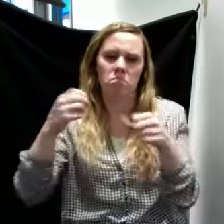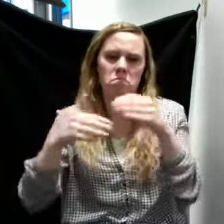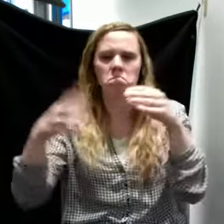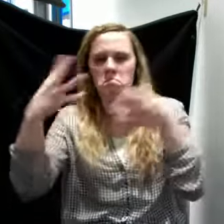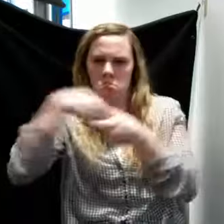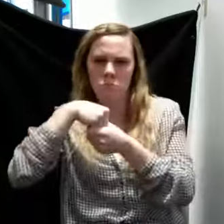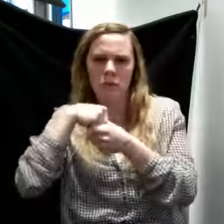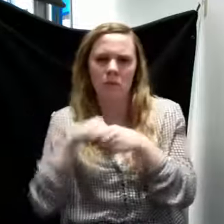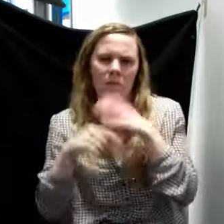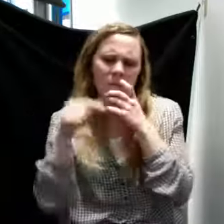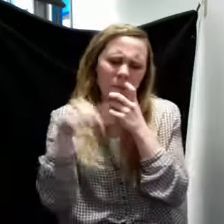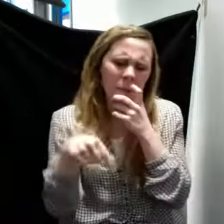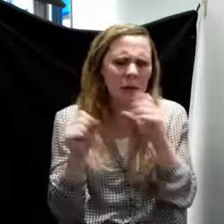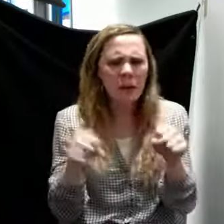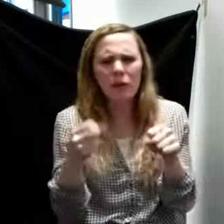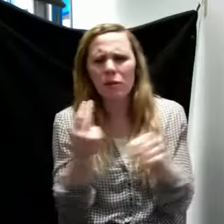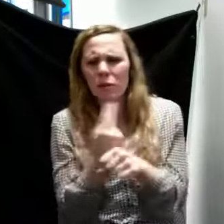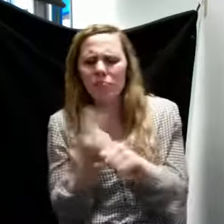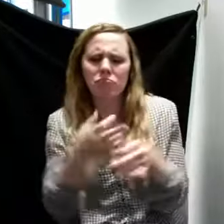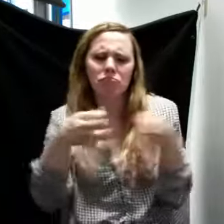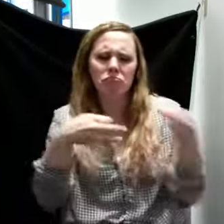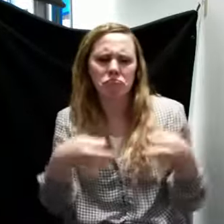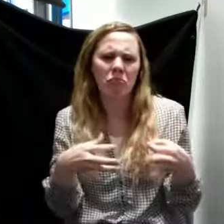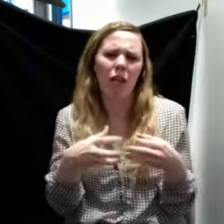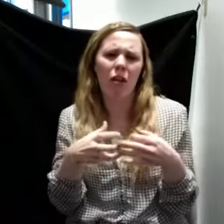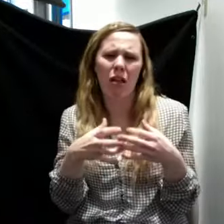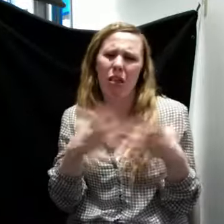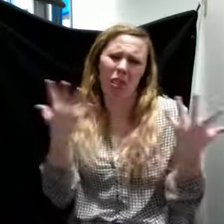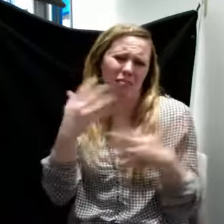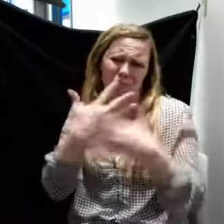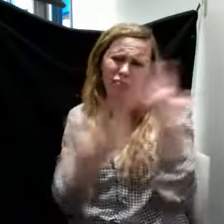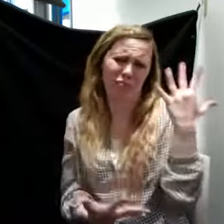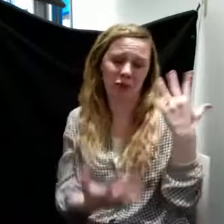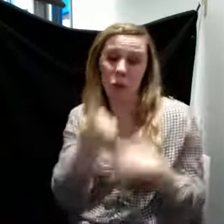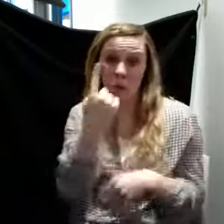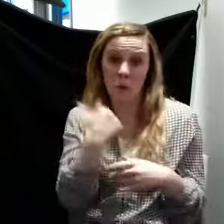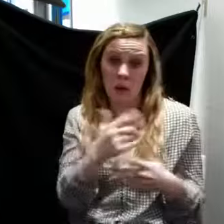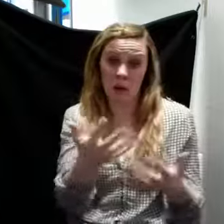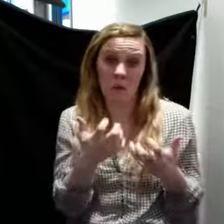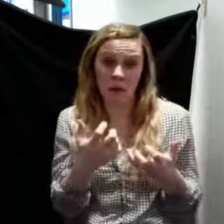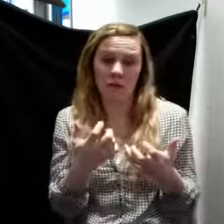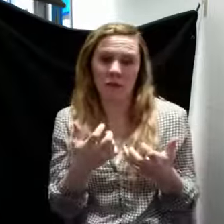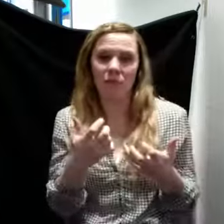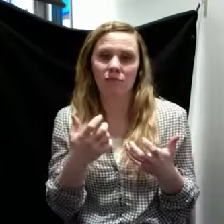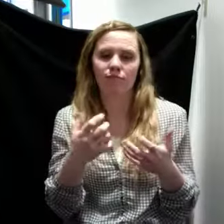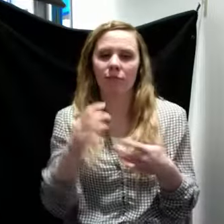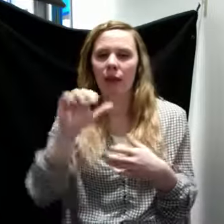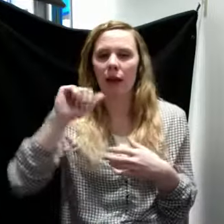This one, you can use saturated to describe a great deal of things. The one we're looking at is the atmosphere. The air in the